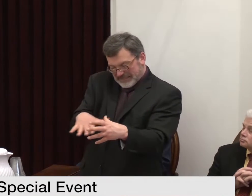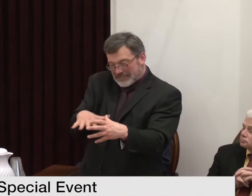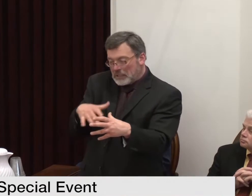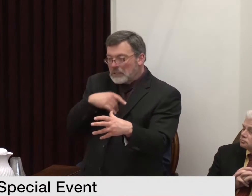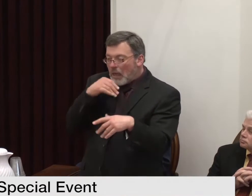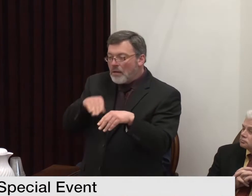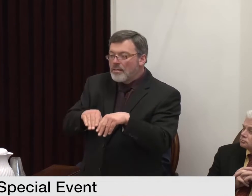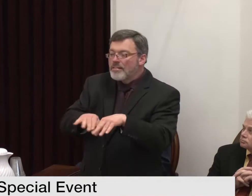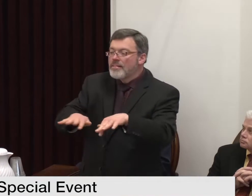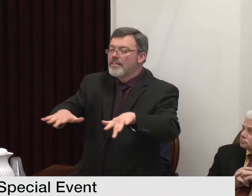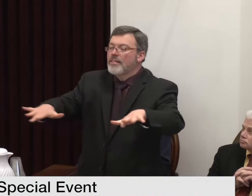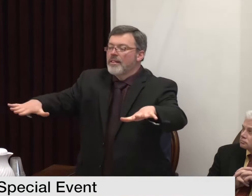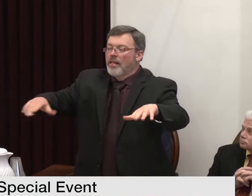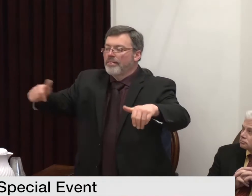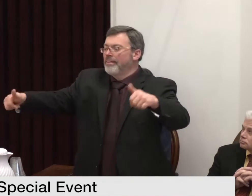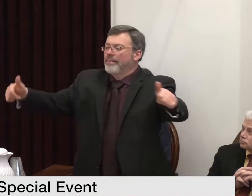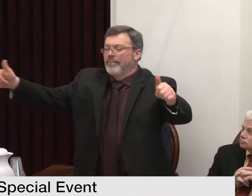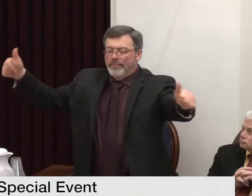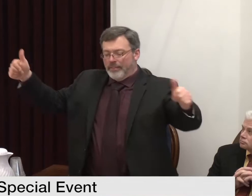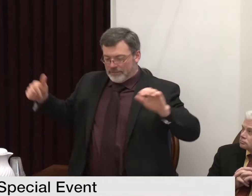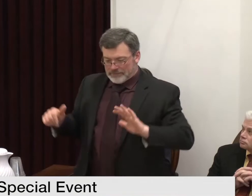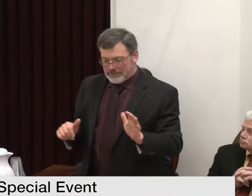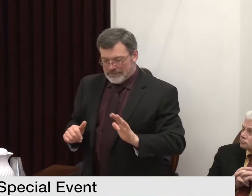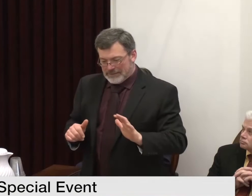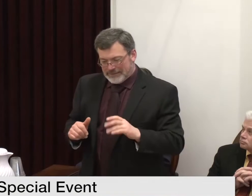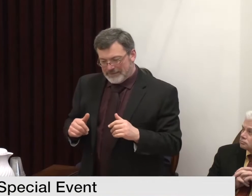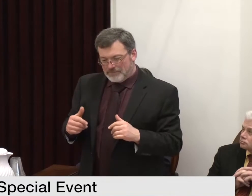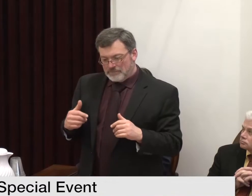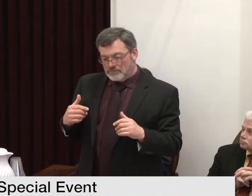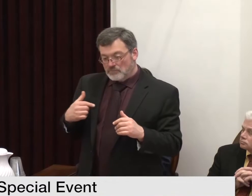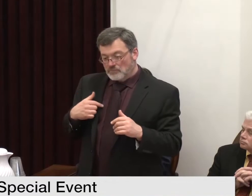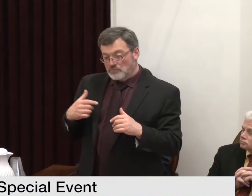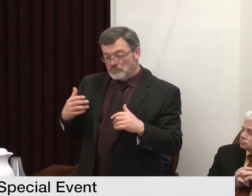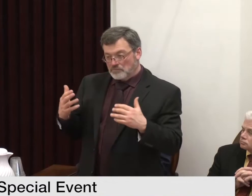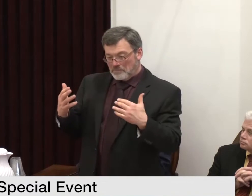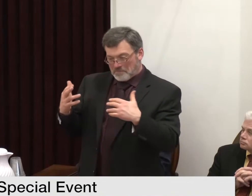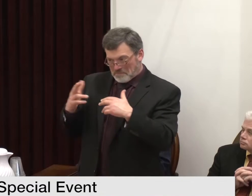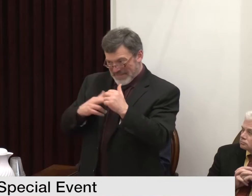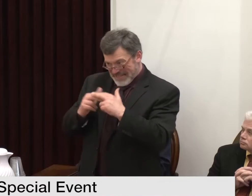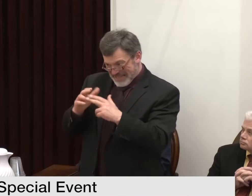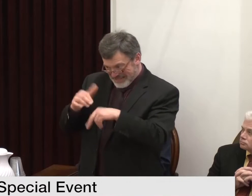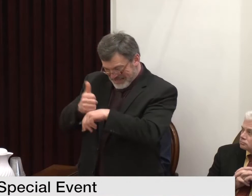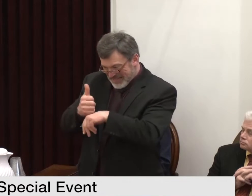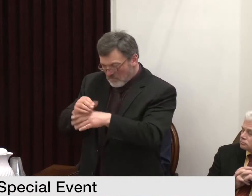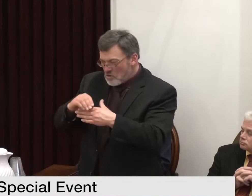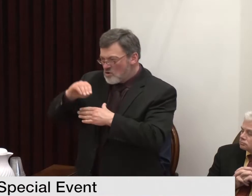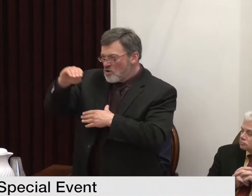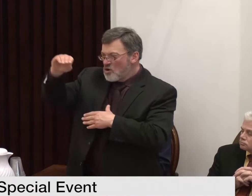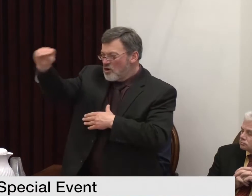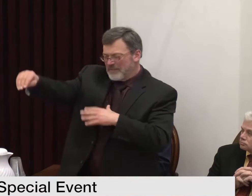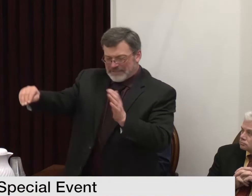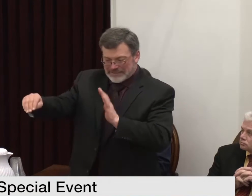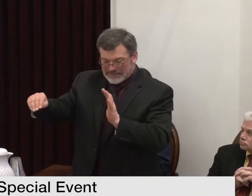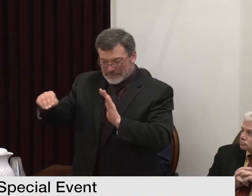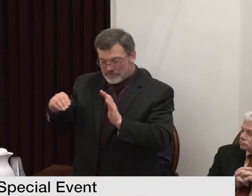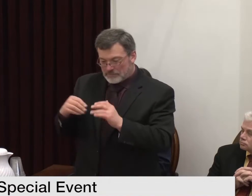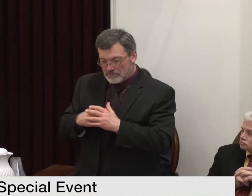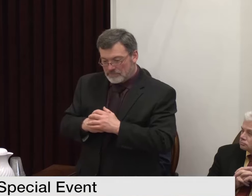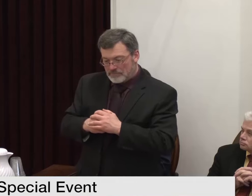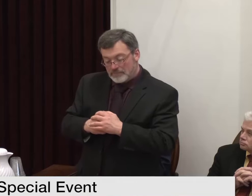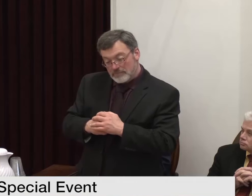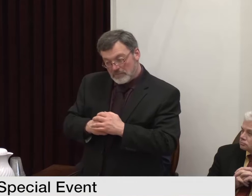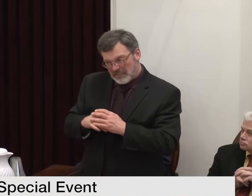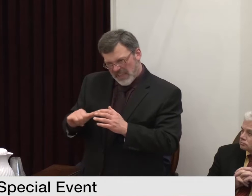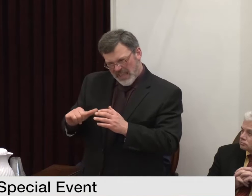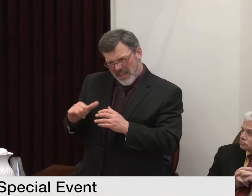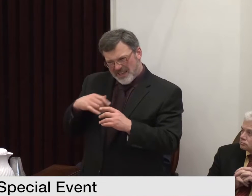force a home builder to move 5 miles away to build more, it's counterintuitive. That seems to encourage sprawl,